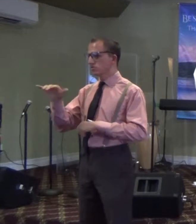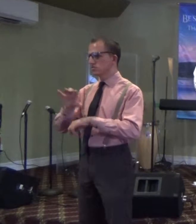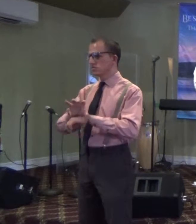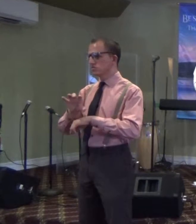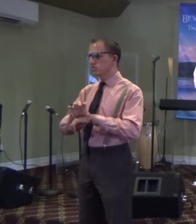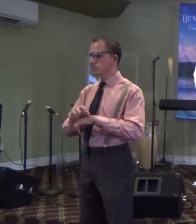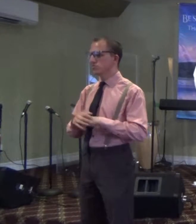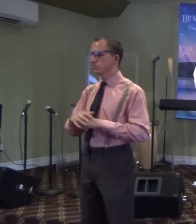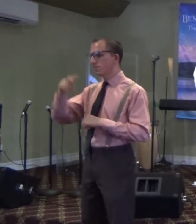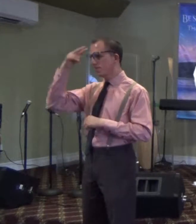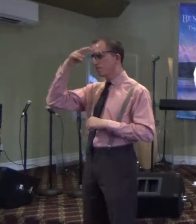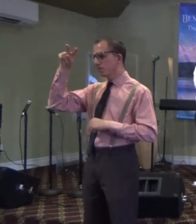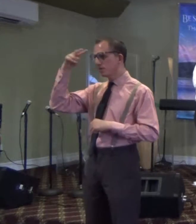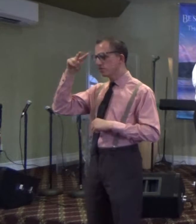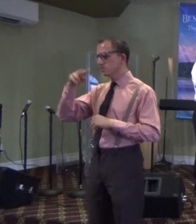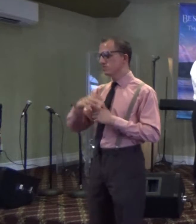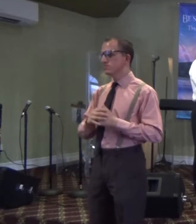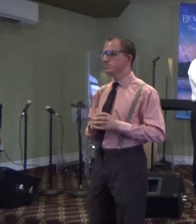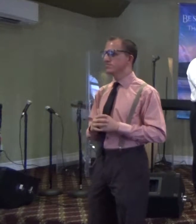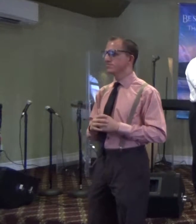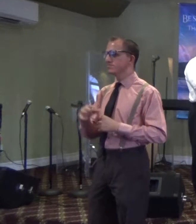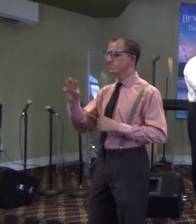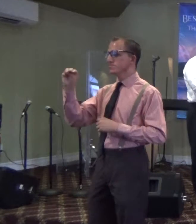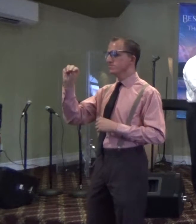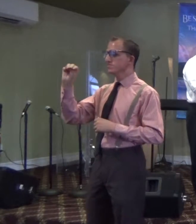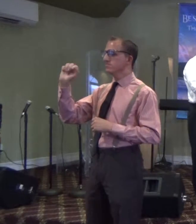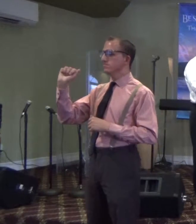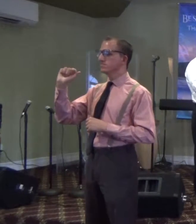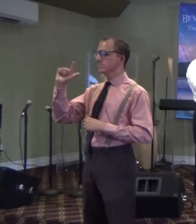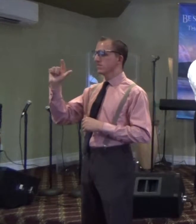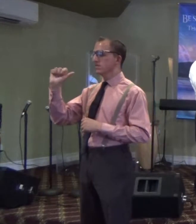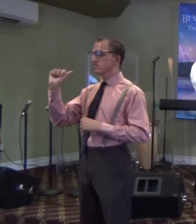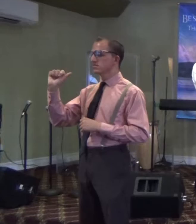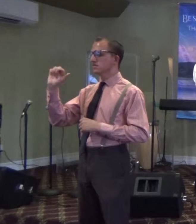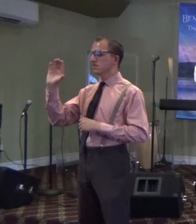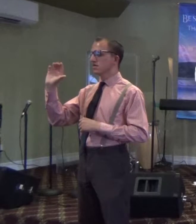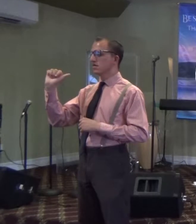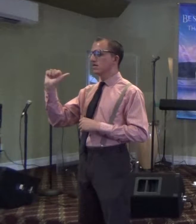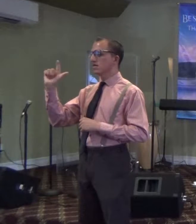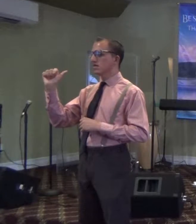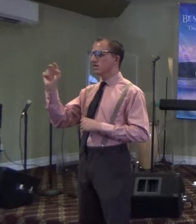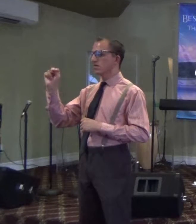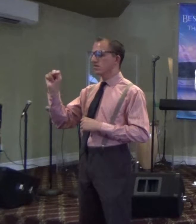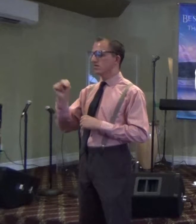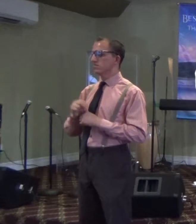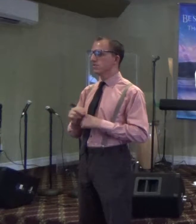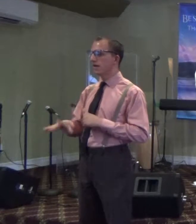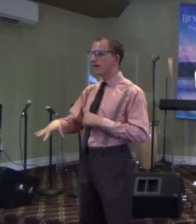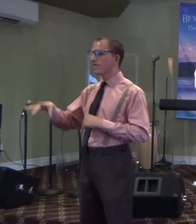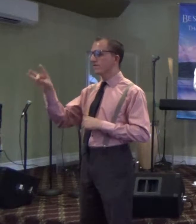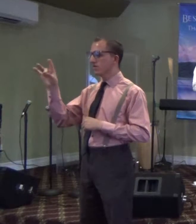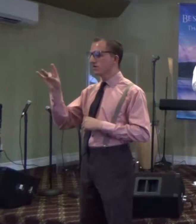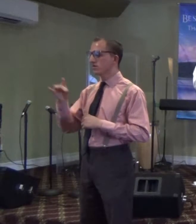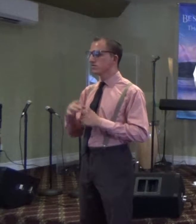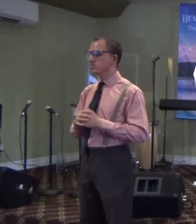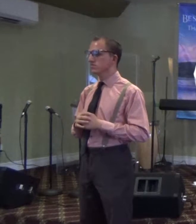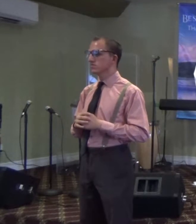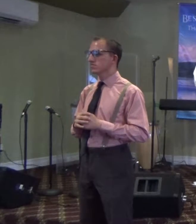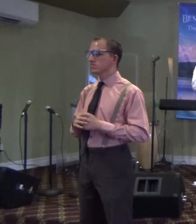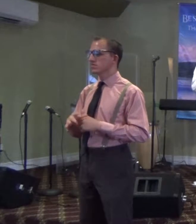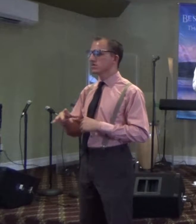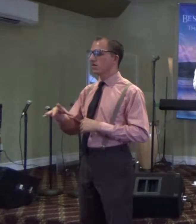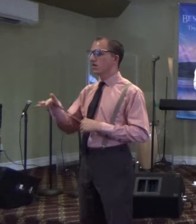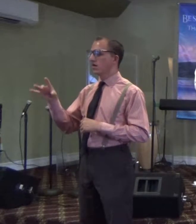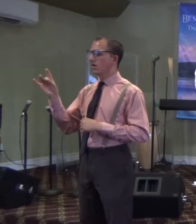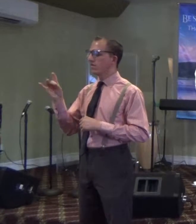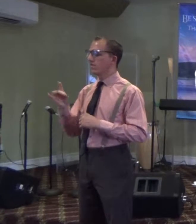church, Y fue ahí en Mazatlán and it was there in Mazatlán donde descubrimos where we discovered la sordera